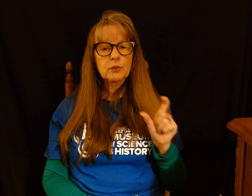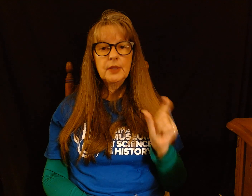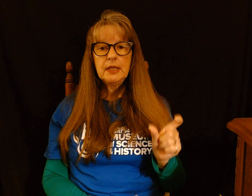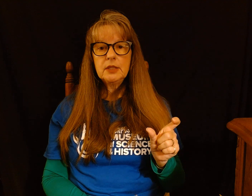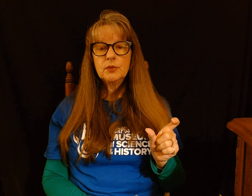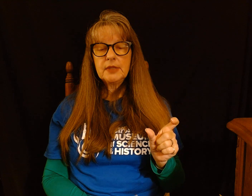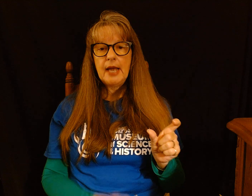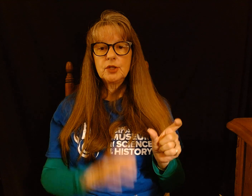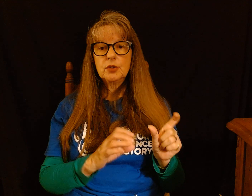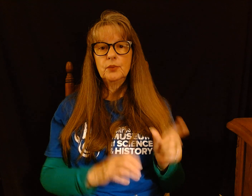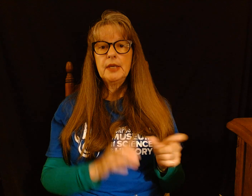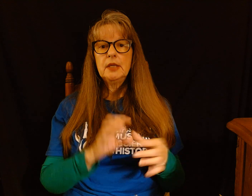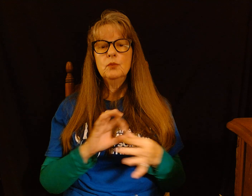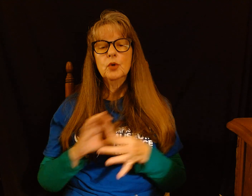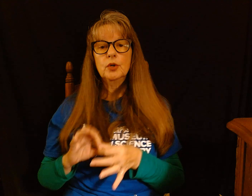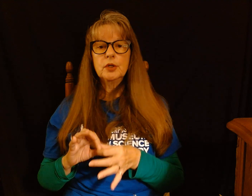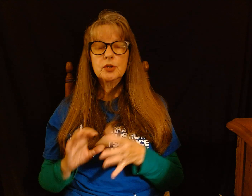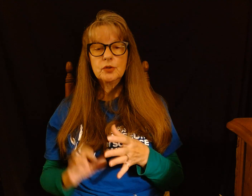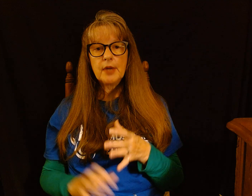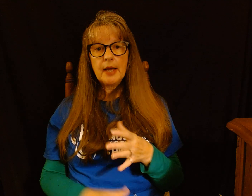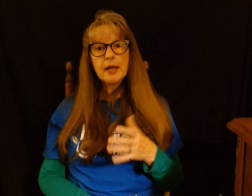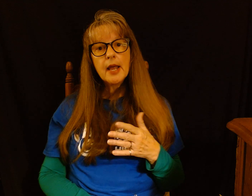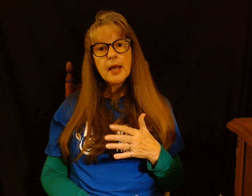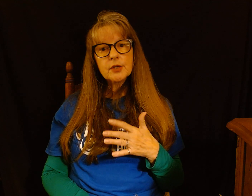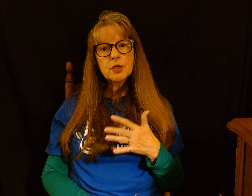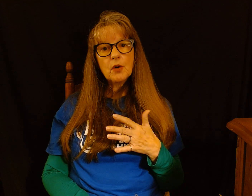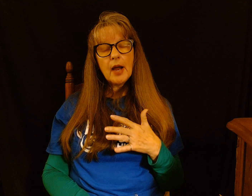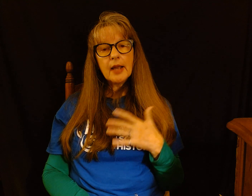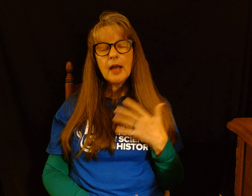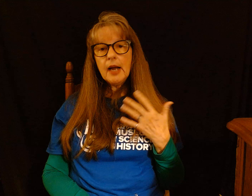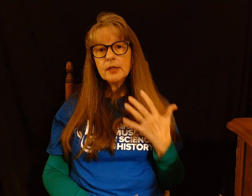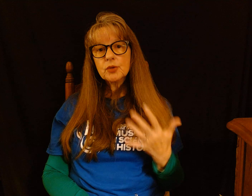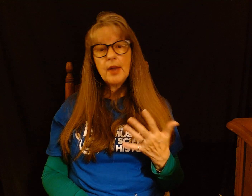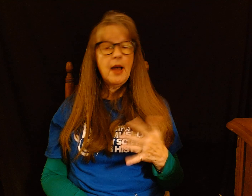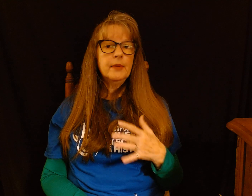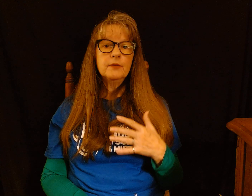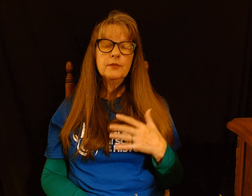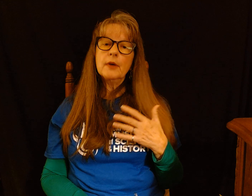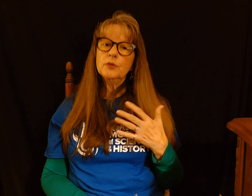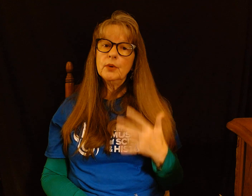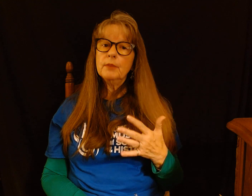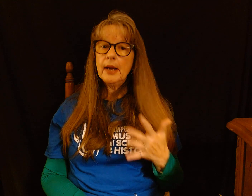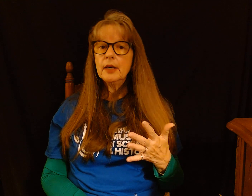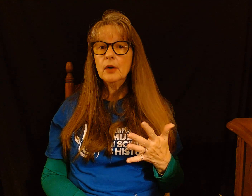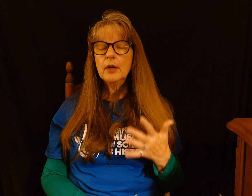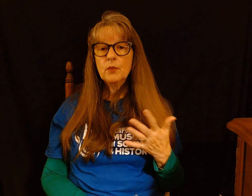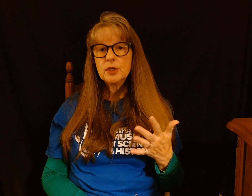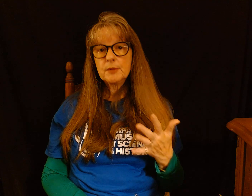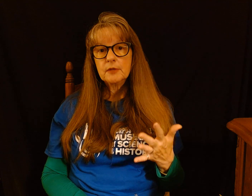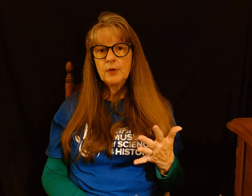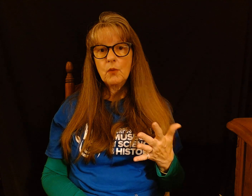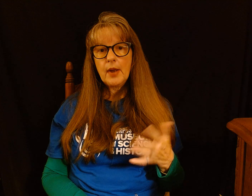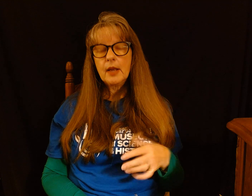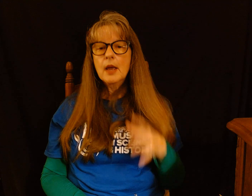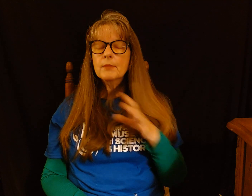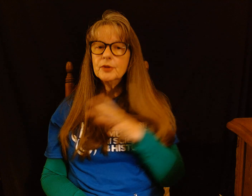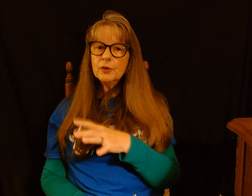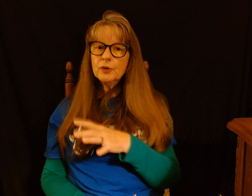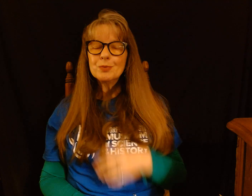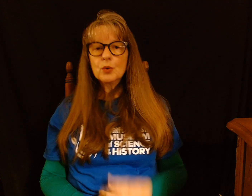reading, to attach the reading word into that. And so I got into a habit of doing pioneer in one specific way. But there is more than